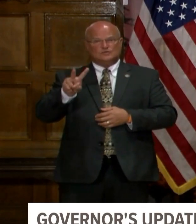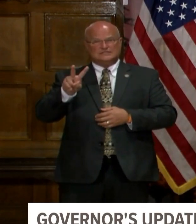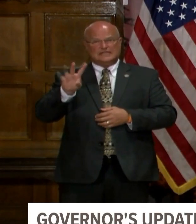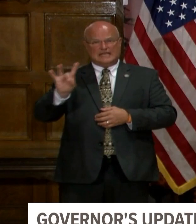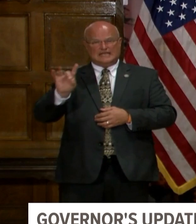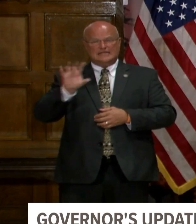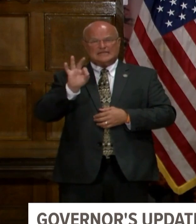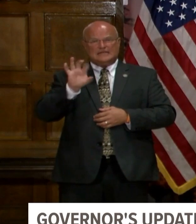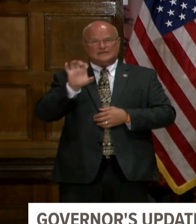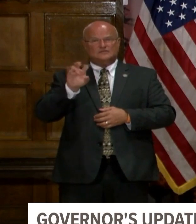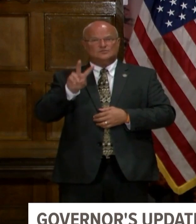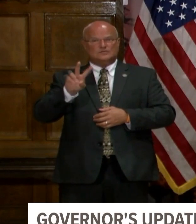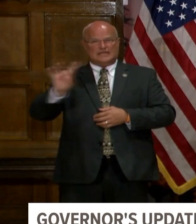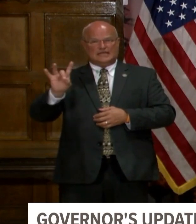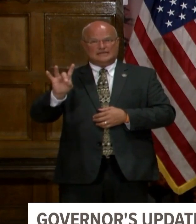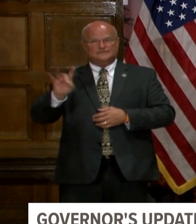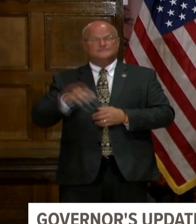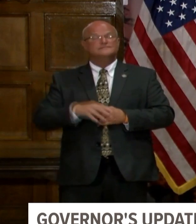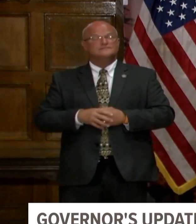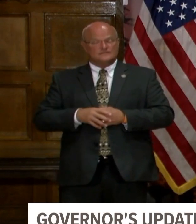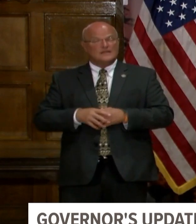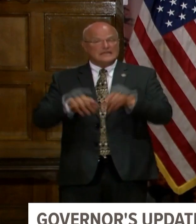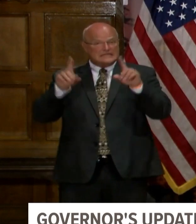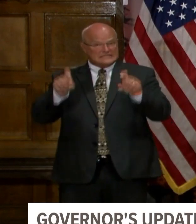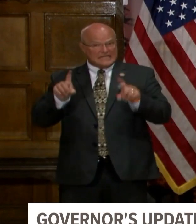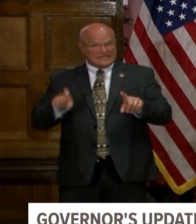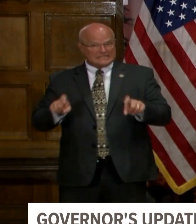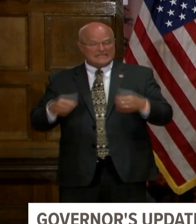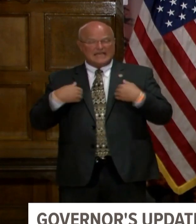928. In terms of testing, we've tested